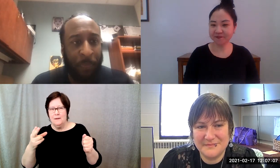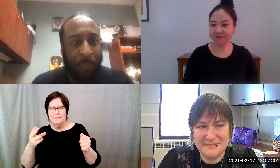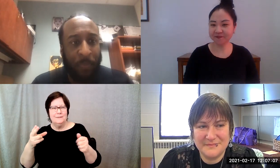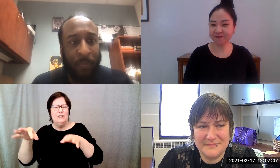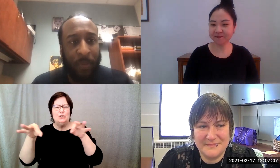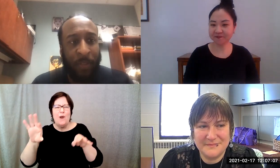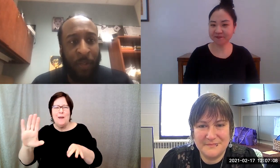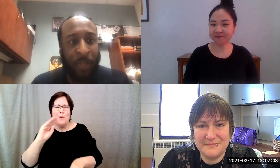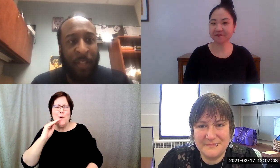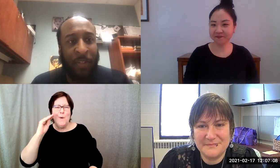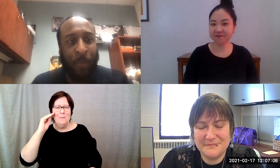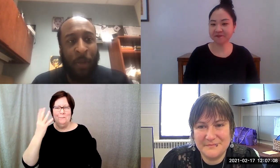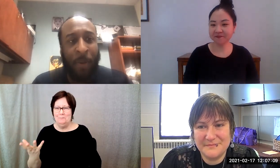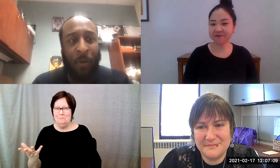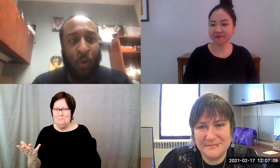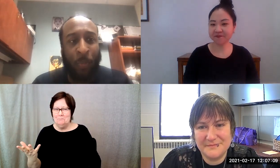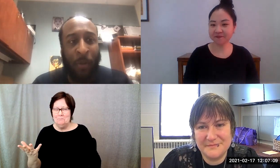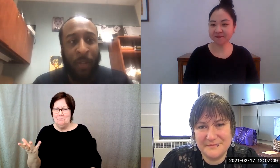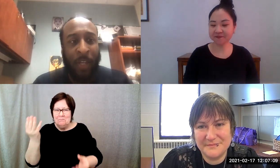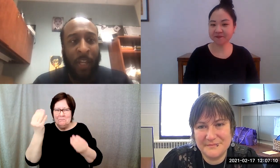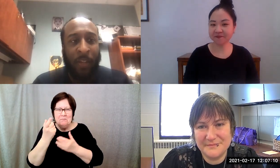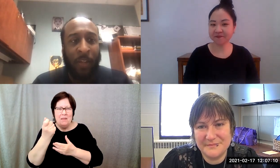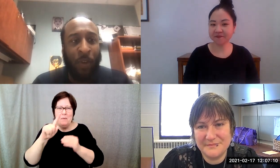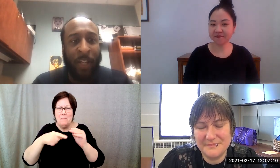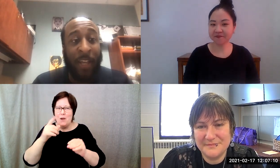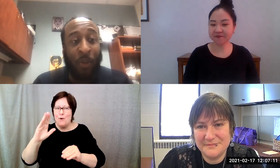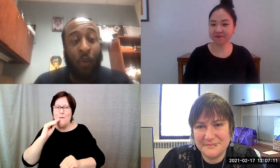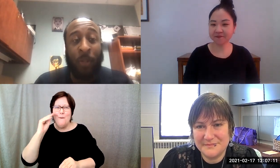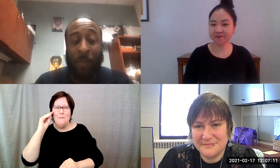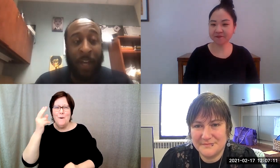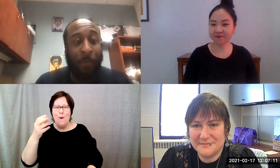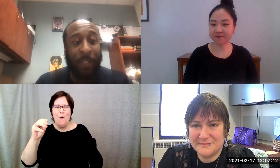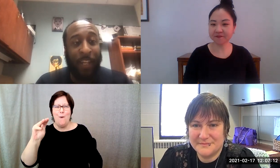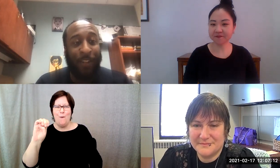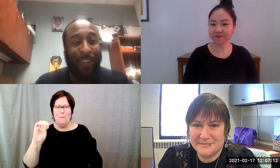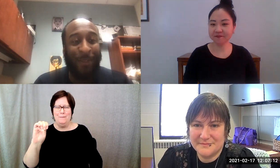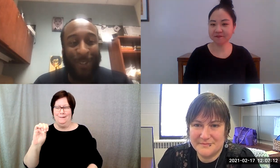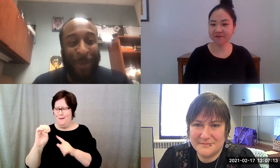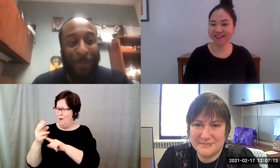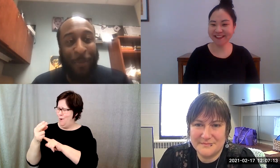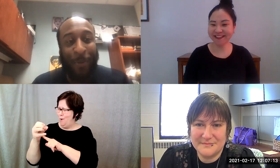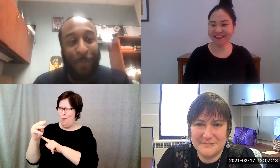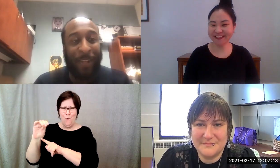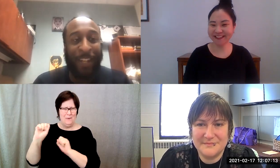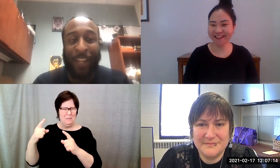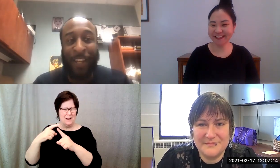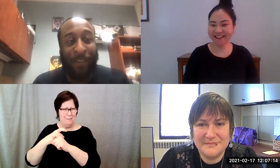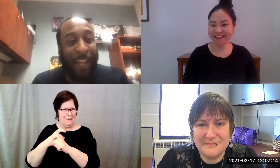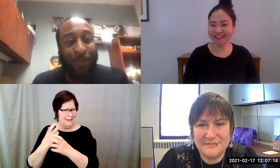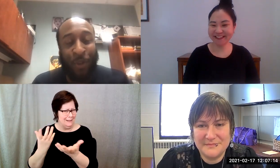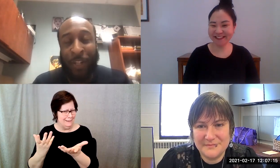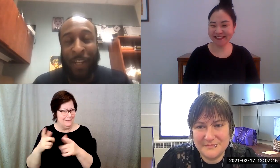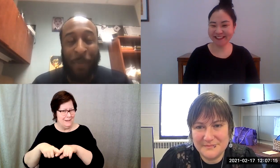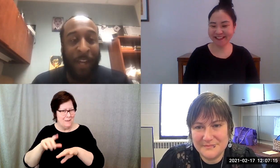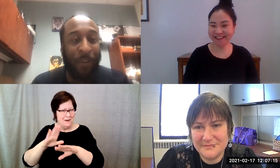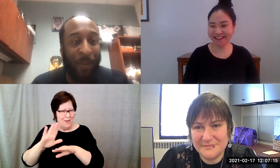home. Tell us a little bit about home. Now, I recognize home can be complicated for some people depending on their